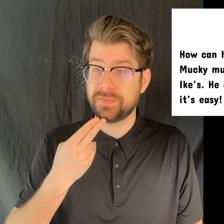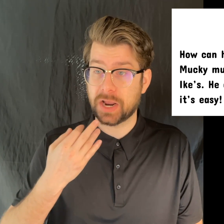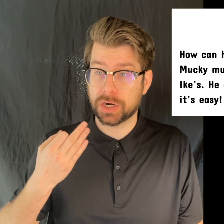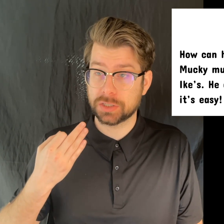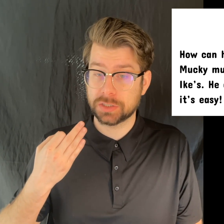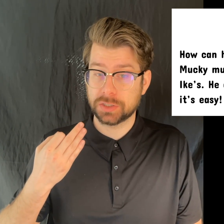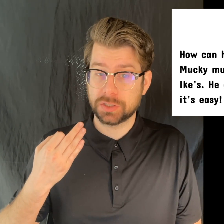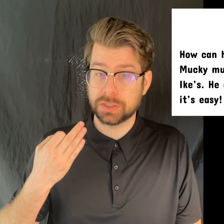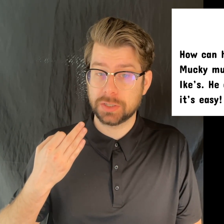there?